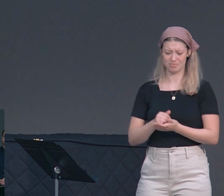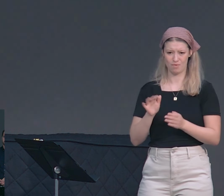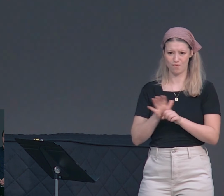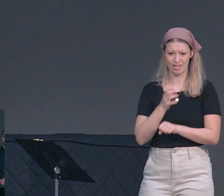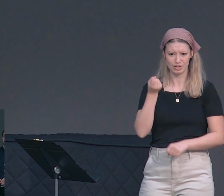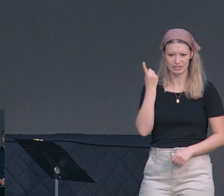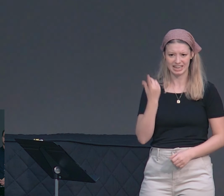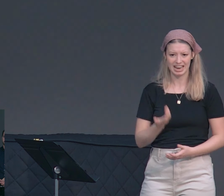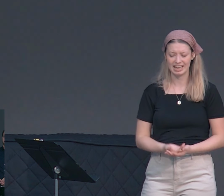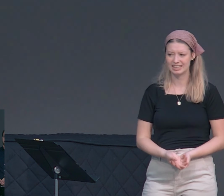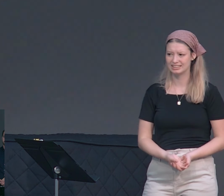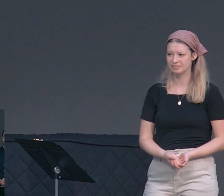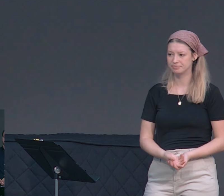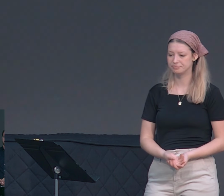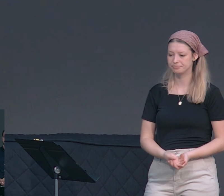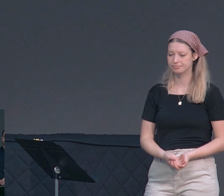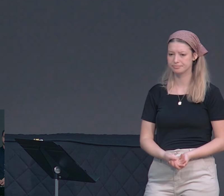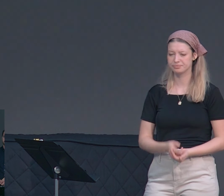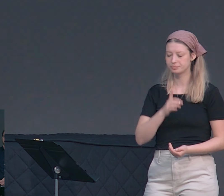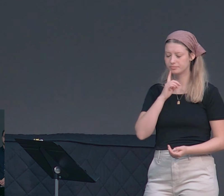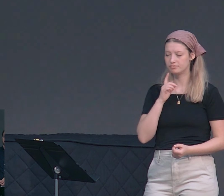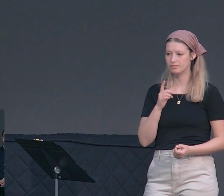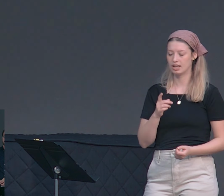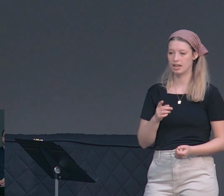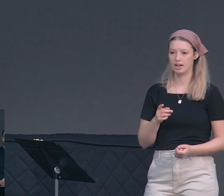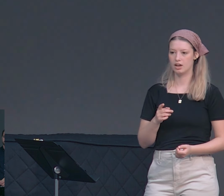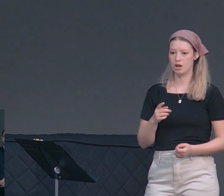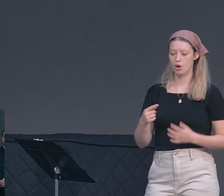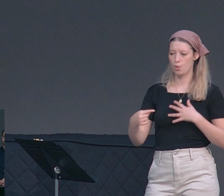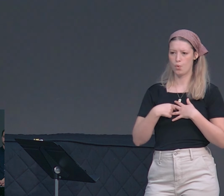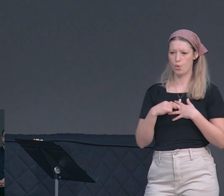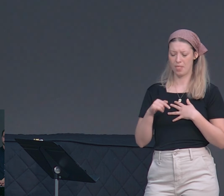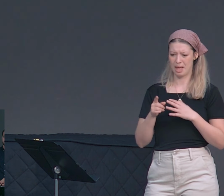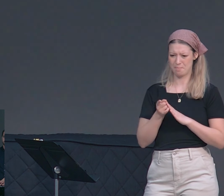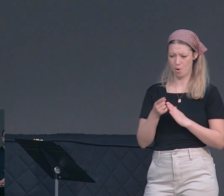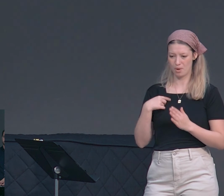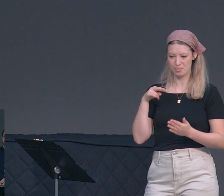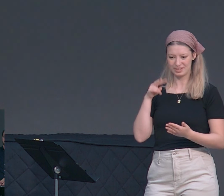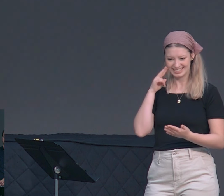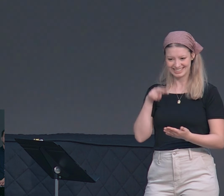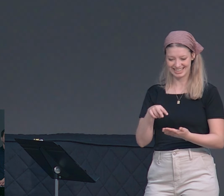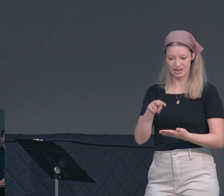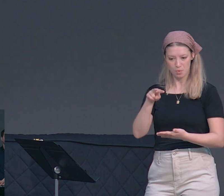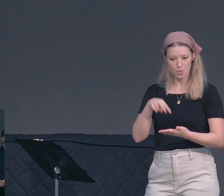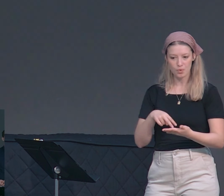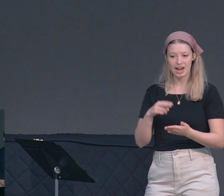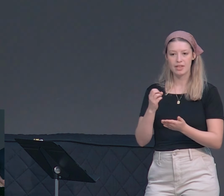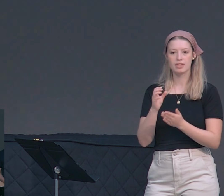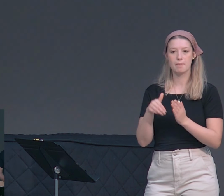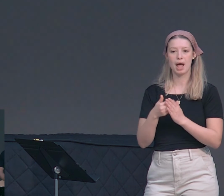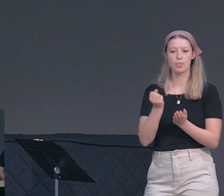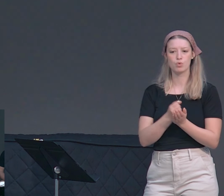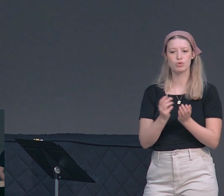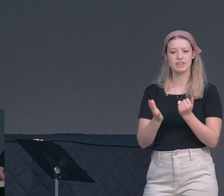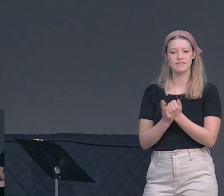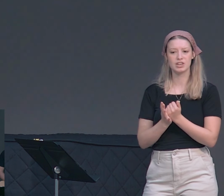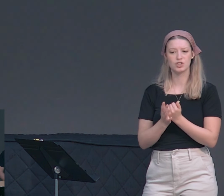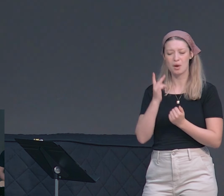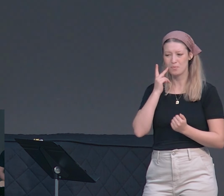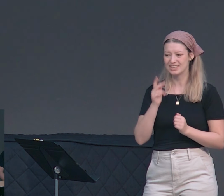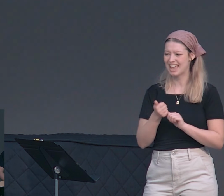There's a striking moment during the crucifixion that helps us understand why the love of Jesus stands